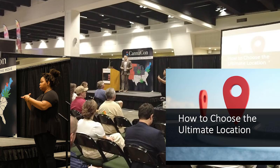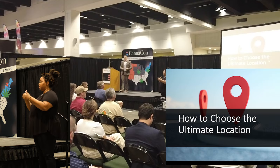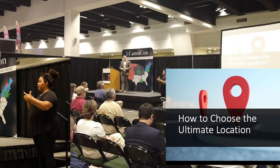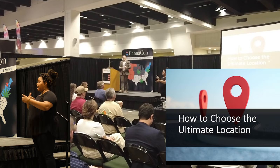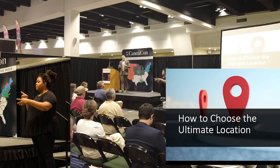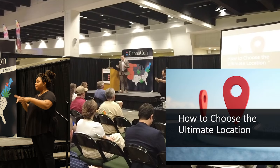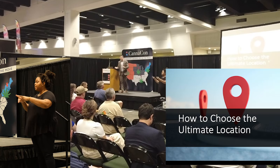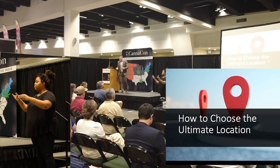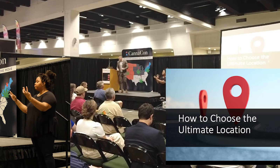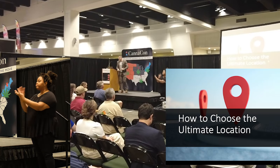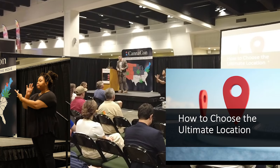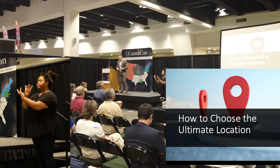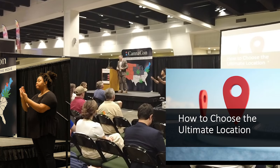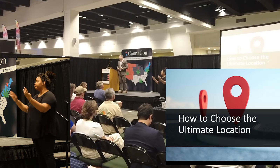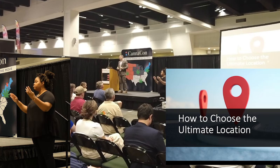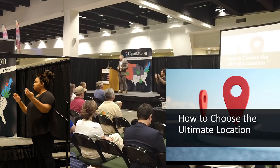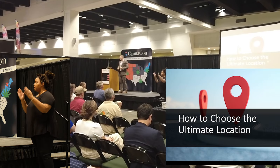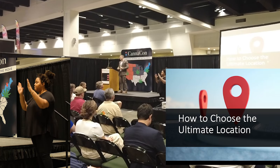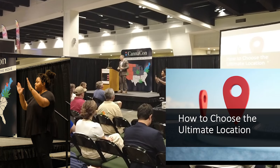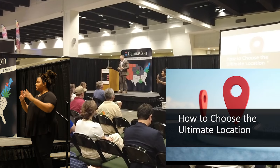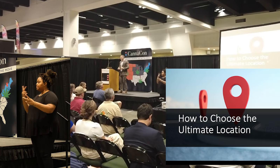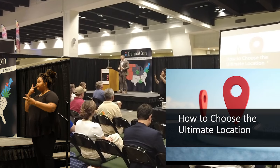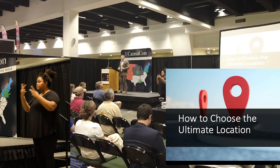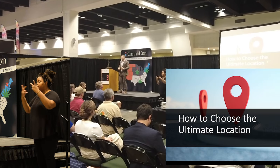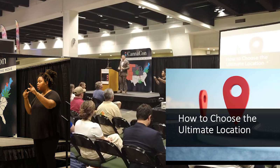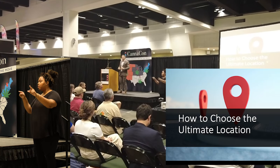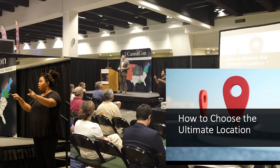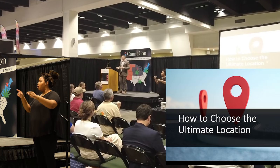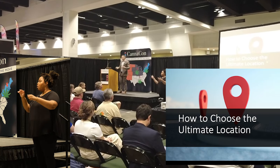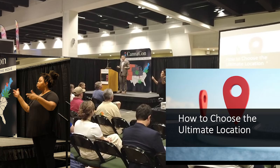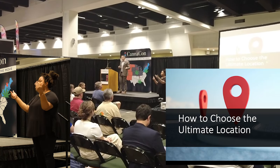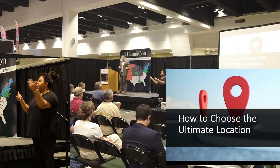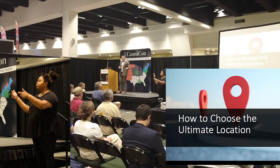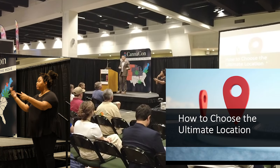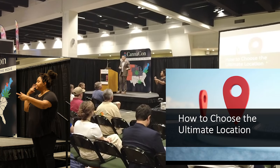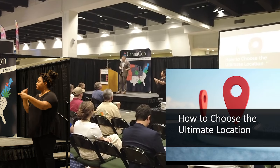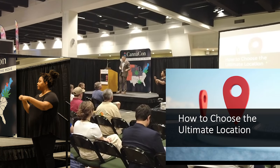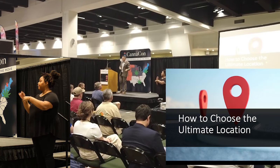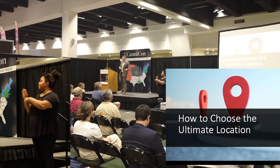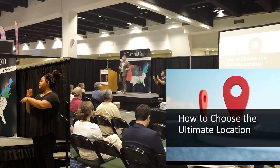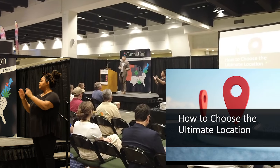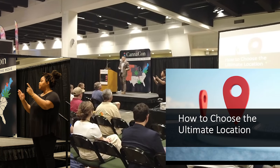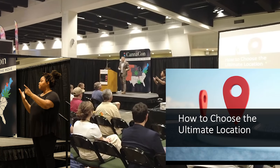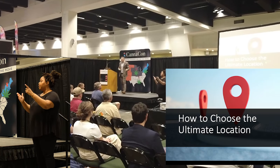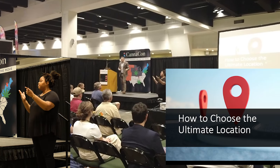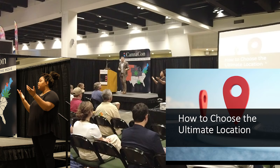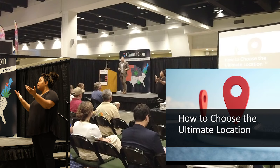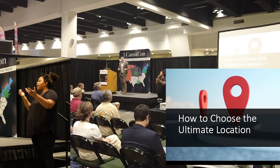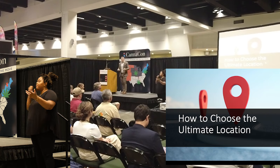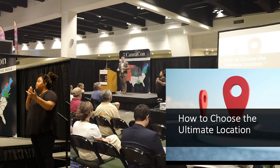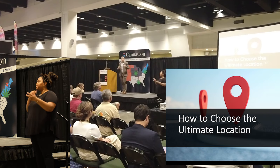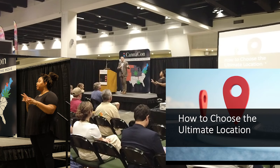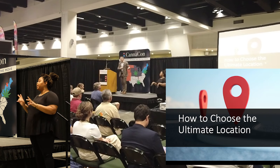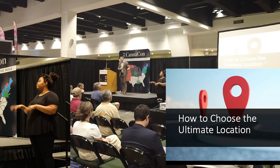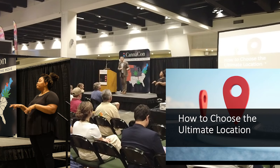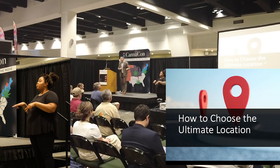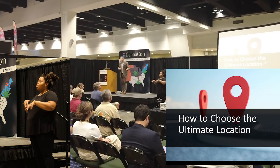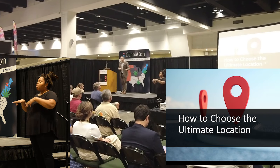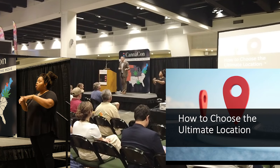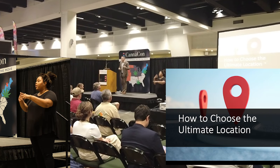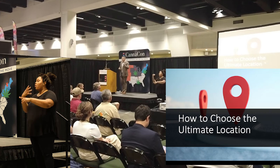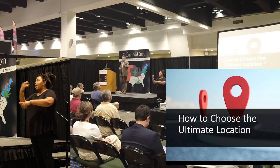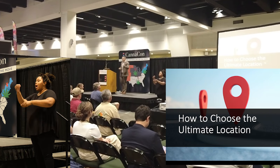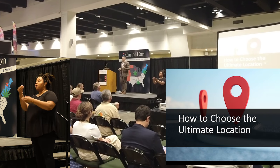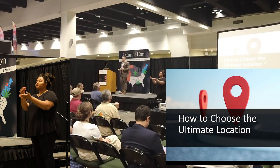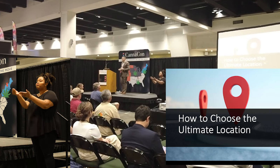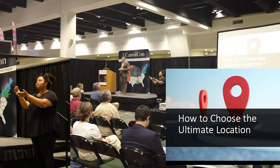traffic, excellent visibility to all those who are passing by, who may not have been necessarily out on their day's errands to purchase cannabis